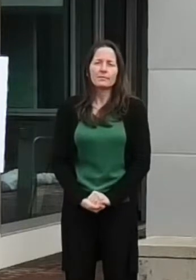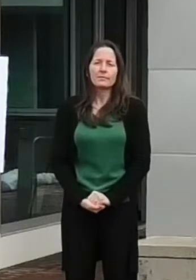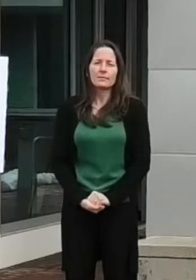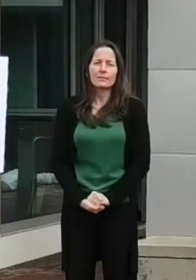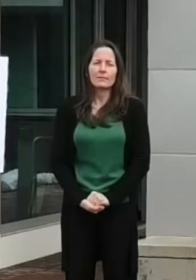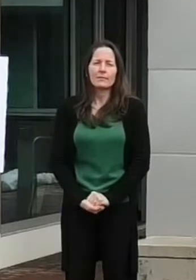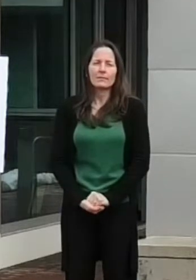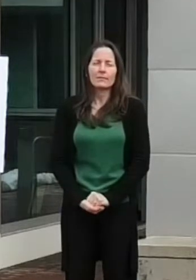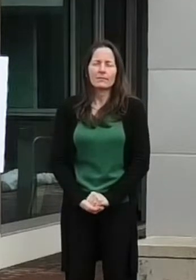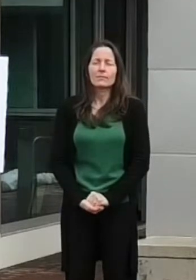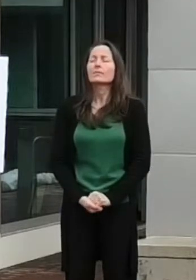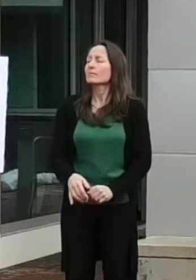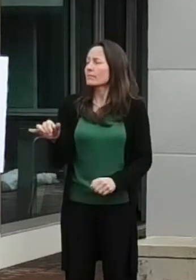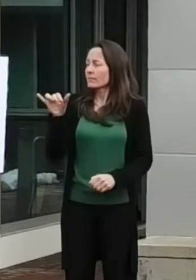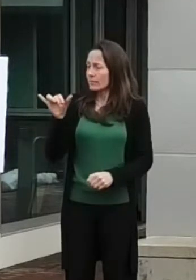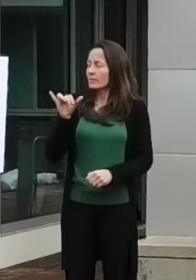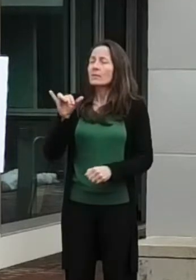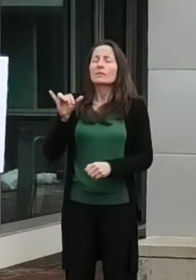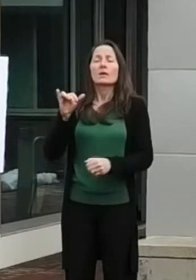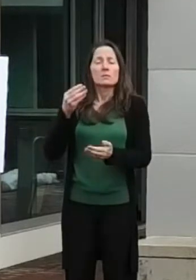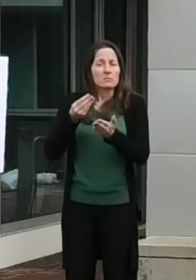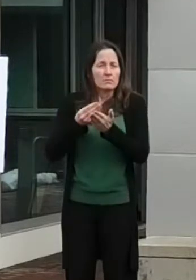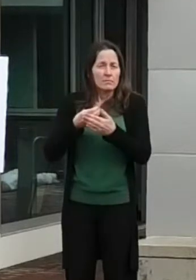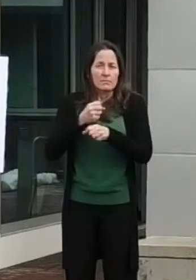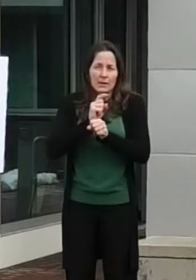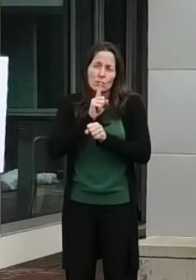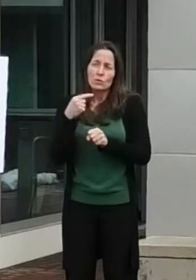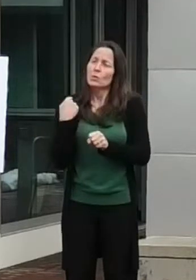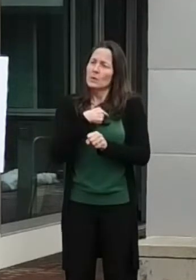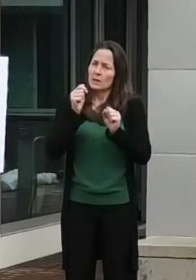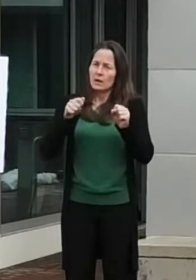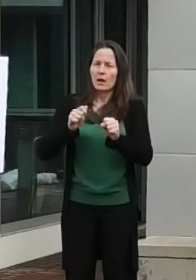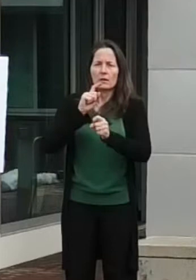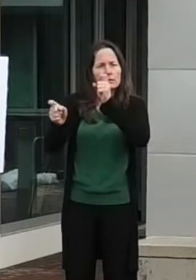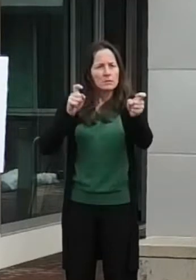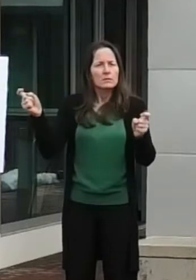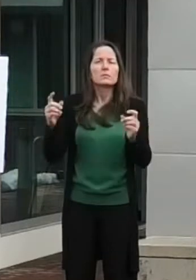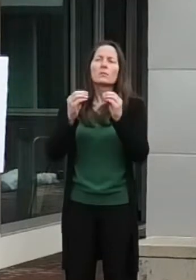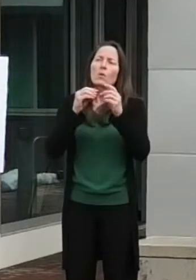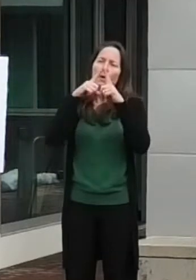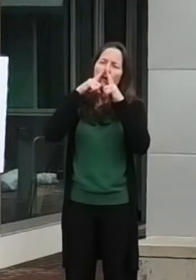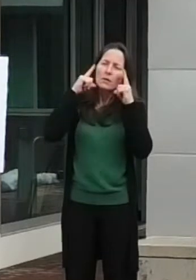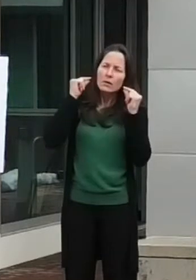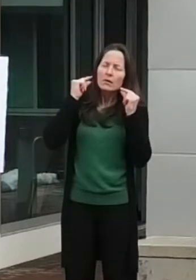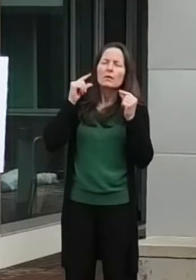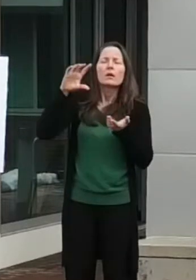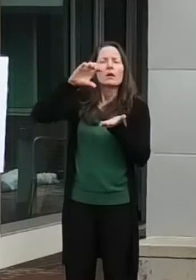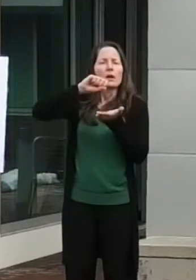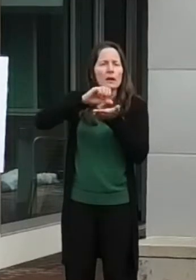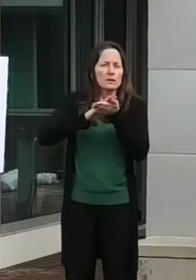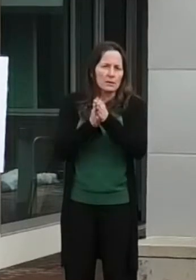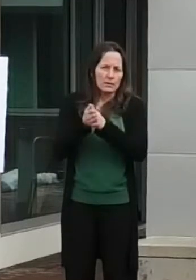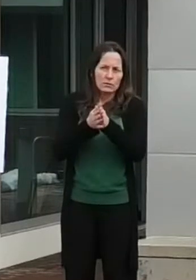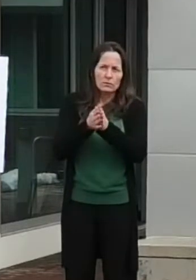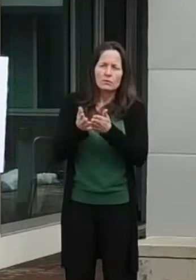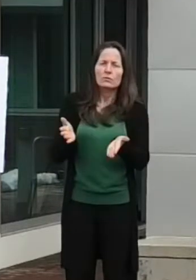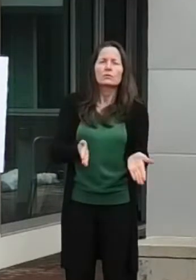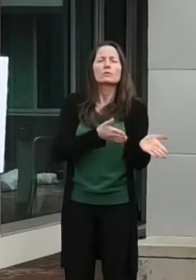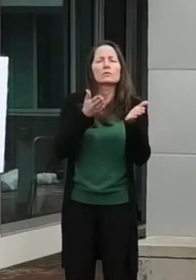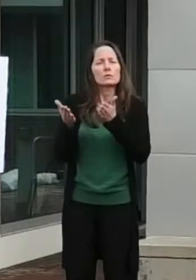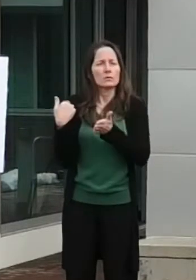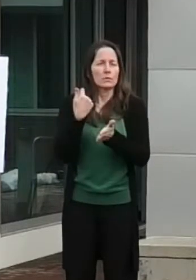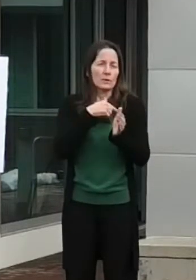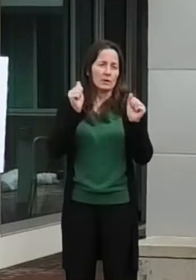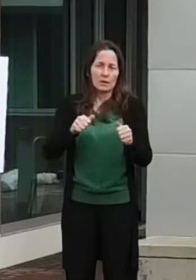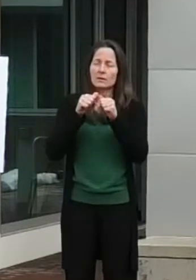Distribution of supplies like masks and hand sanitizer. Circulation of vital information to our